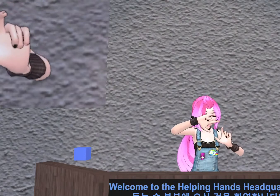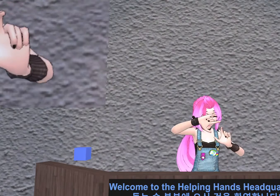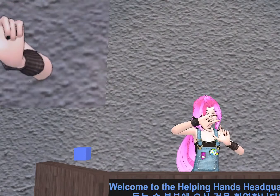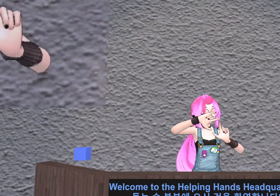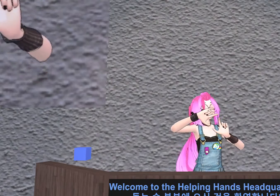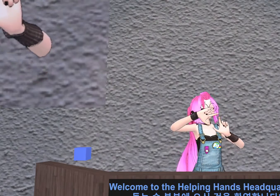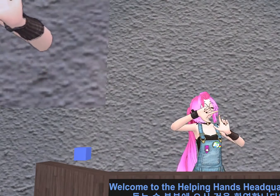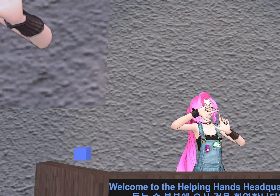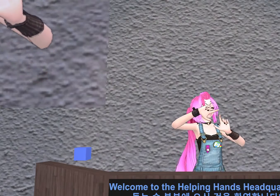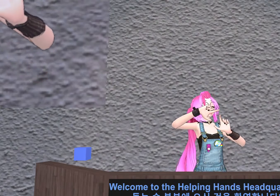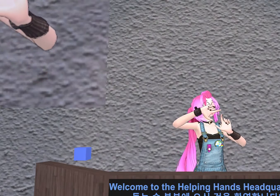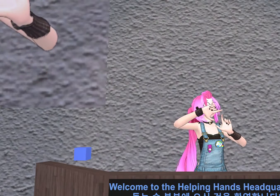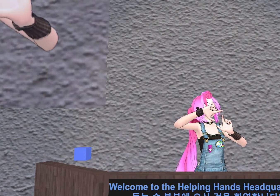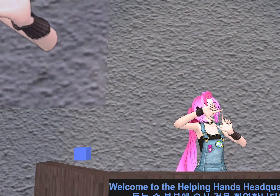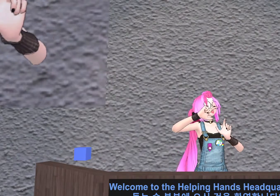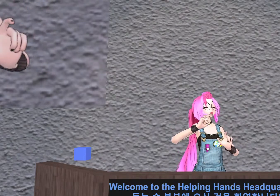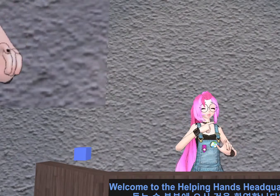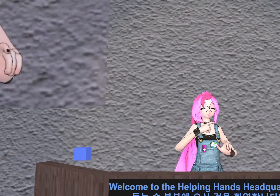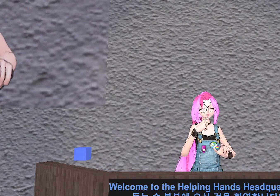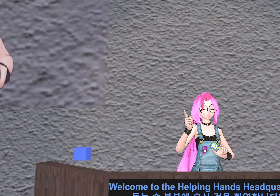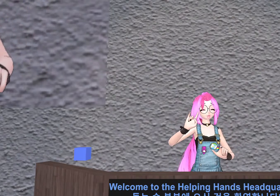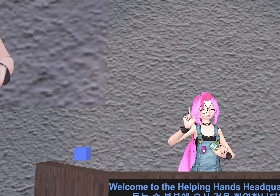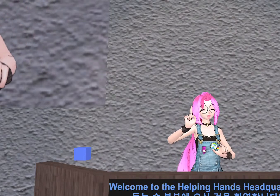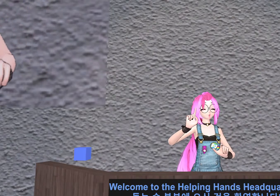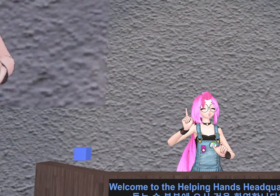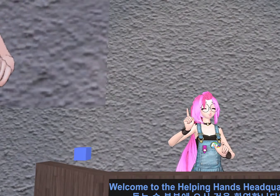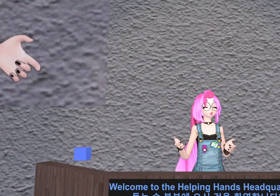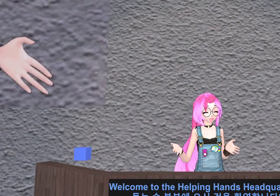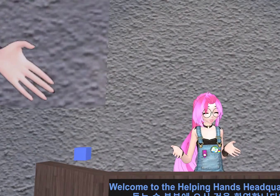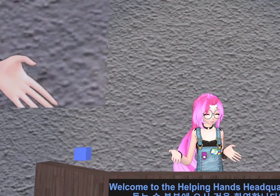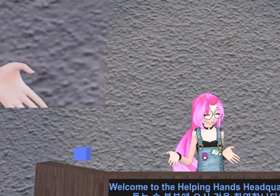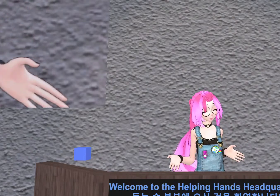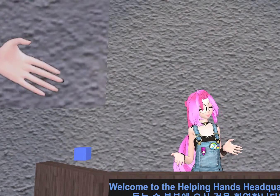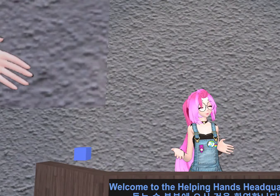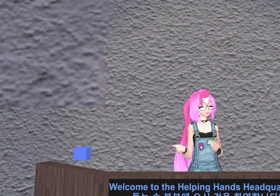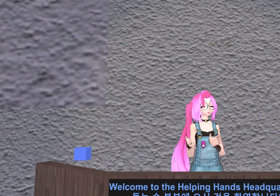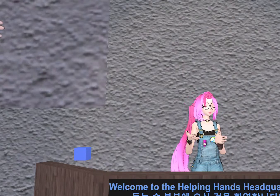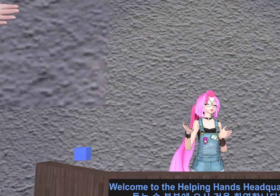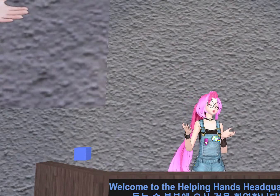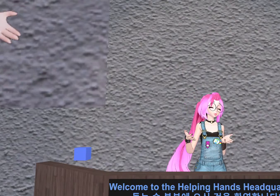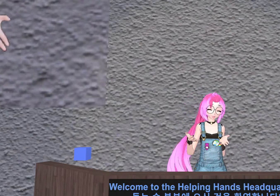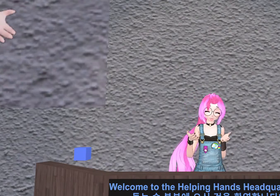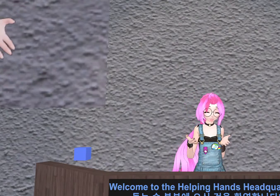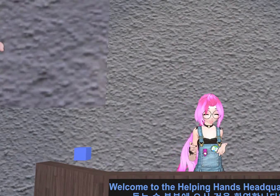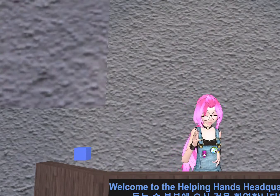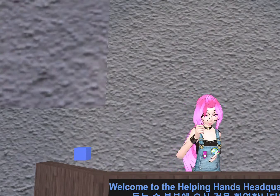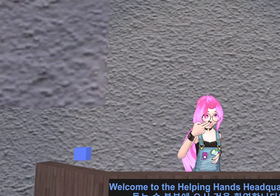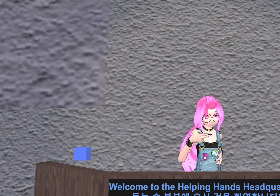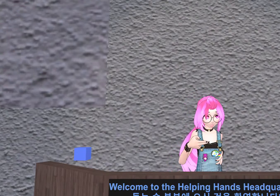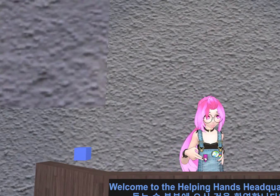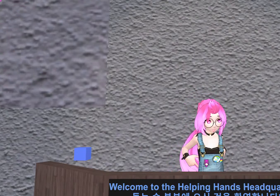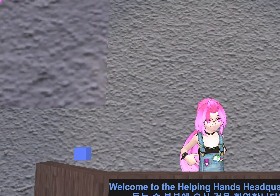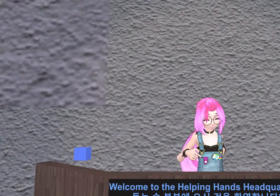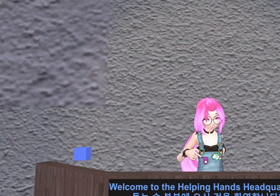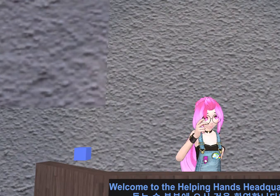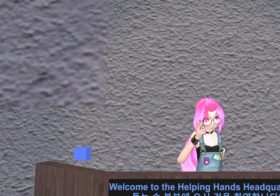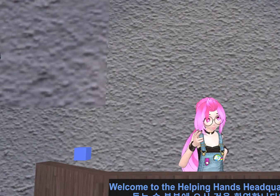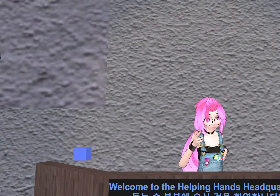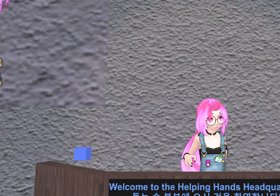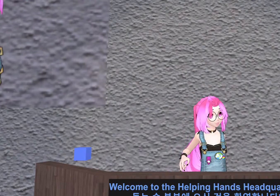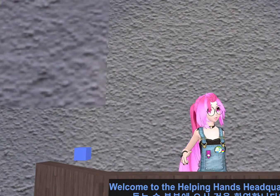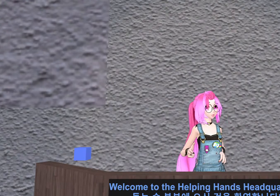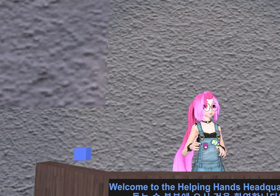bottom left. And there's a tiny little photo to tell you where they are. And you're like,